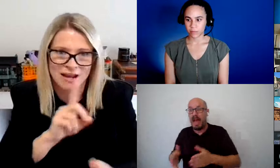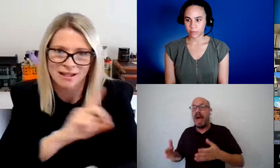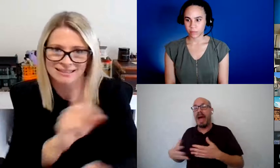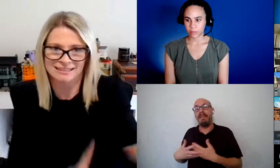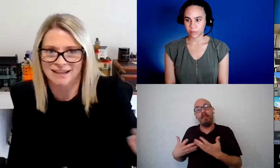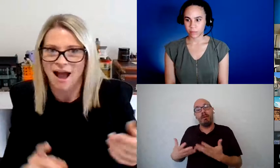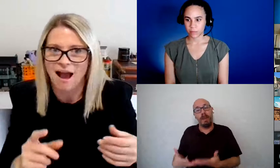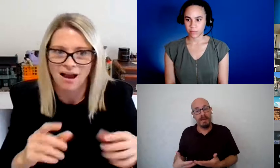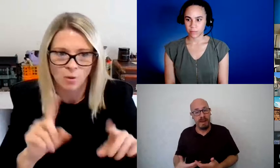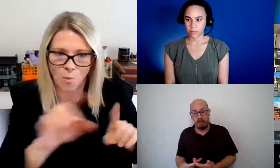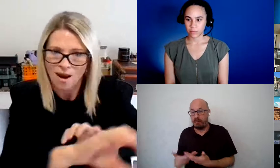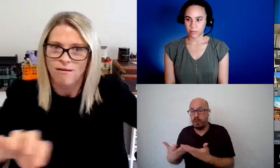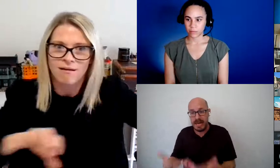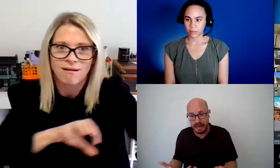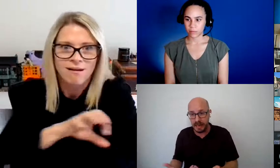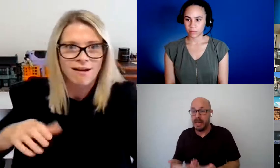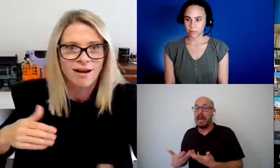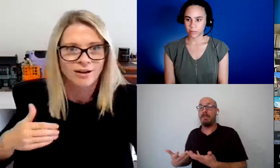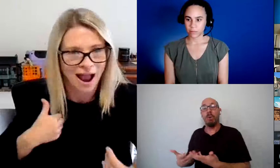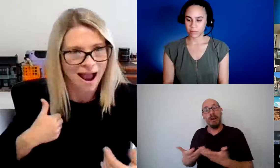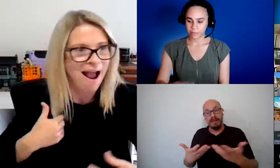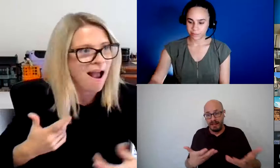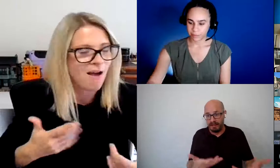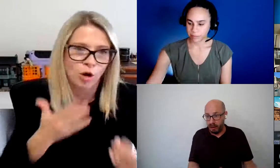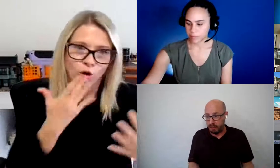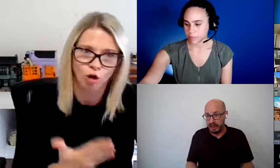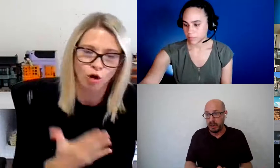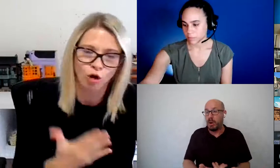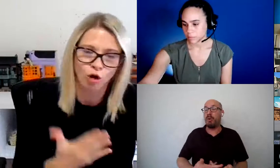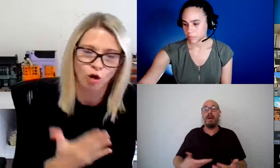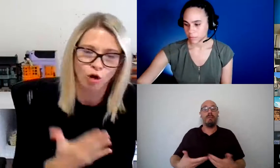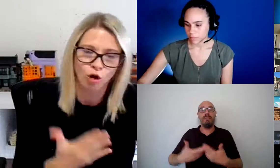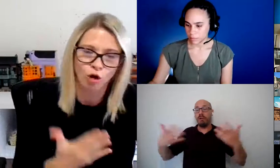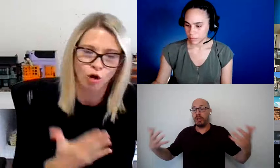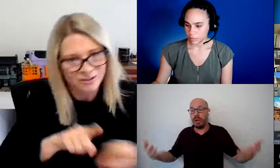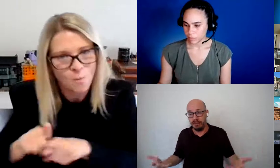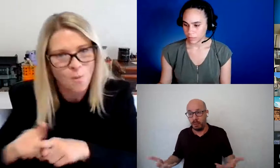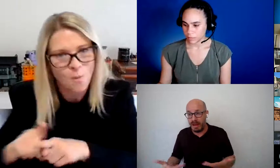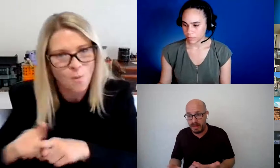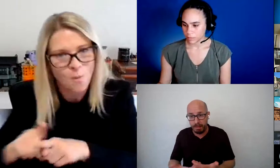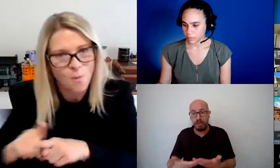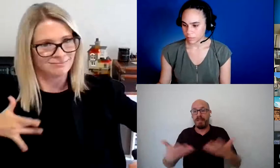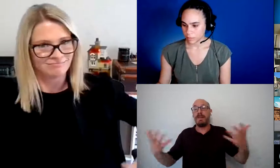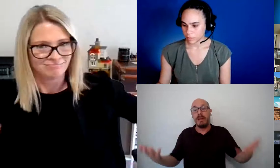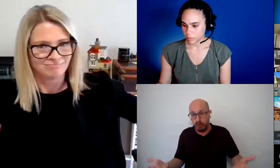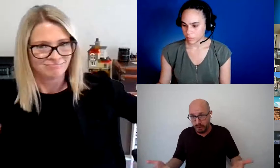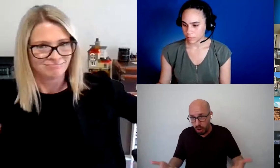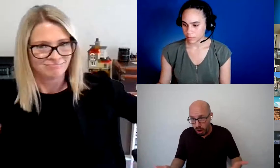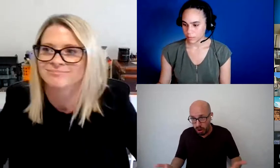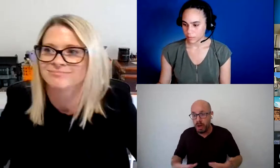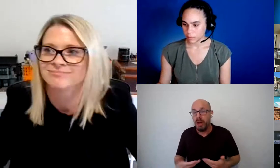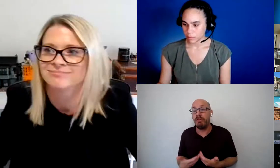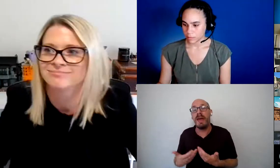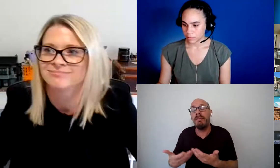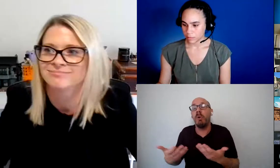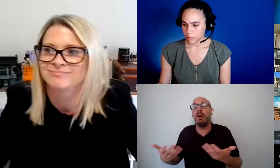had this perspective that was unique. He brought it to this company who then revolutionized the way they put speakers in the car so that it's